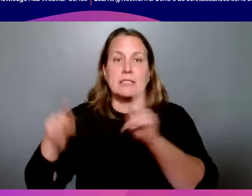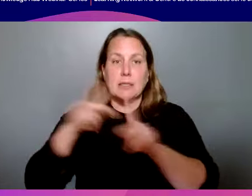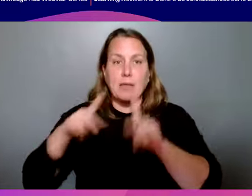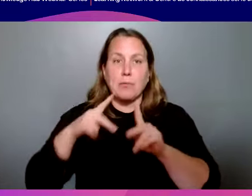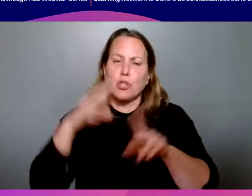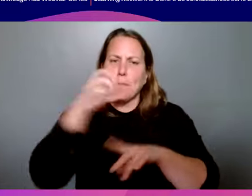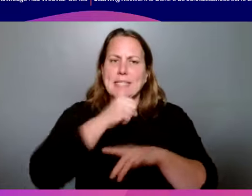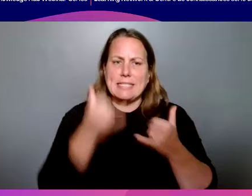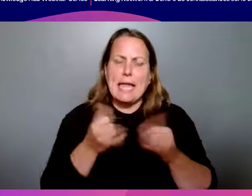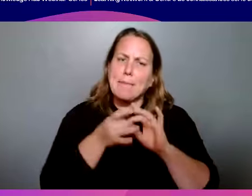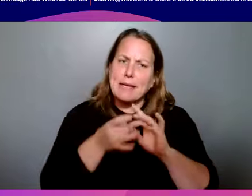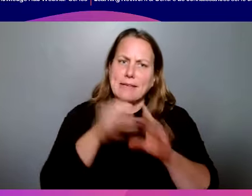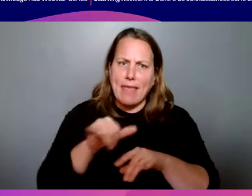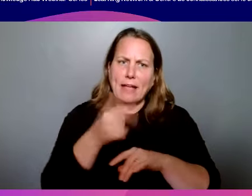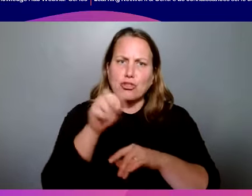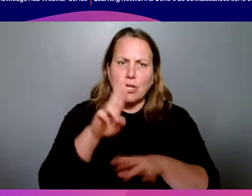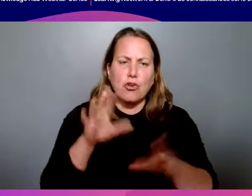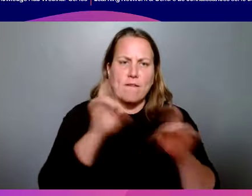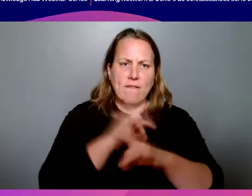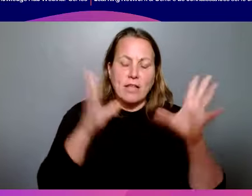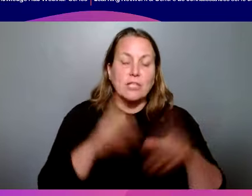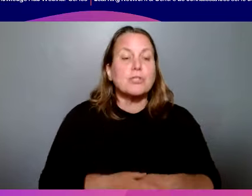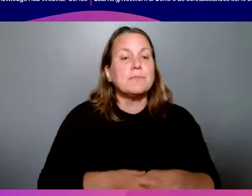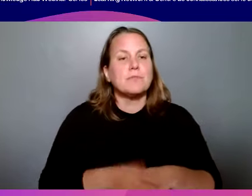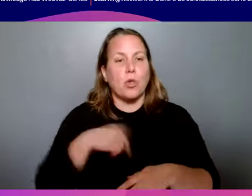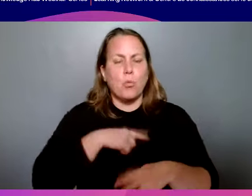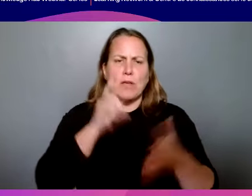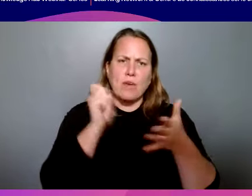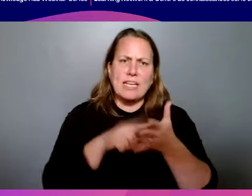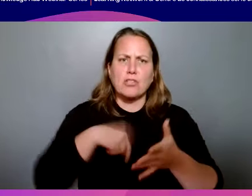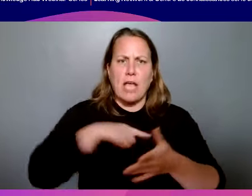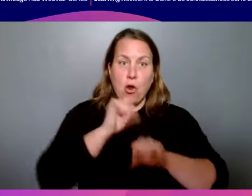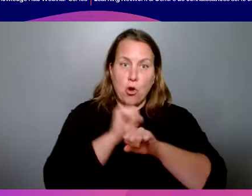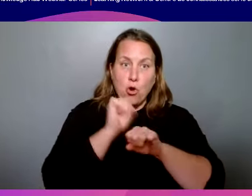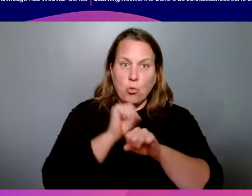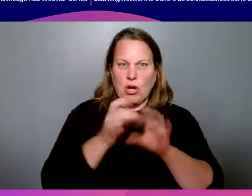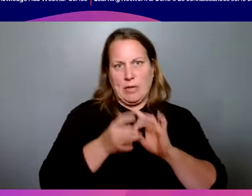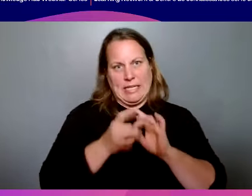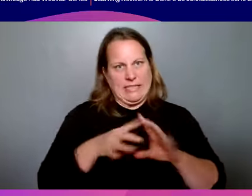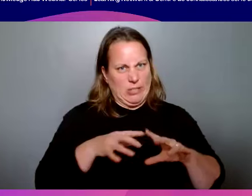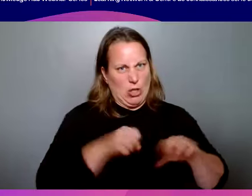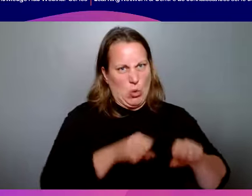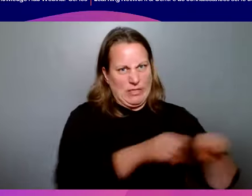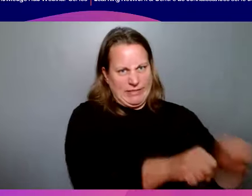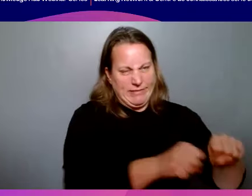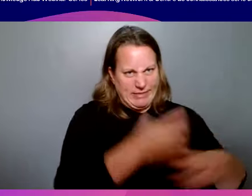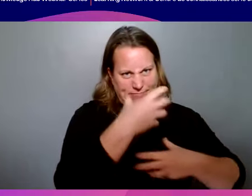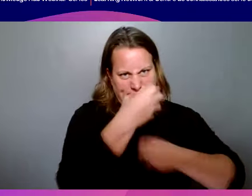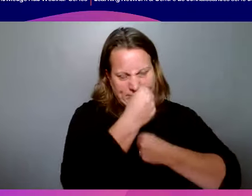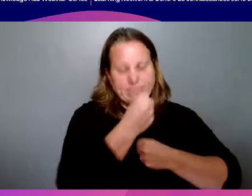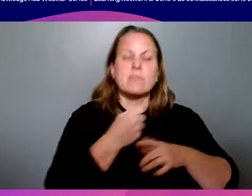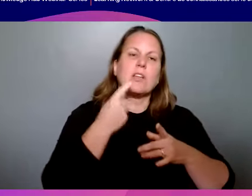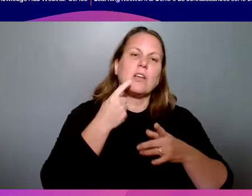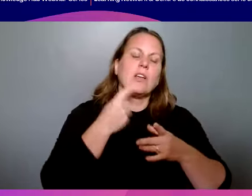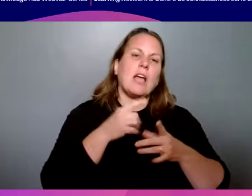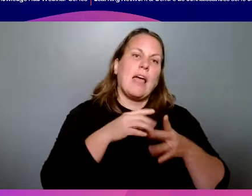We recognize the responsibility for our work to be informed of the colonial imprint and harms that shape the experiences of GBV